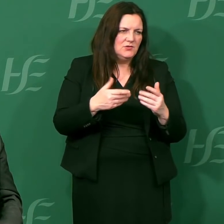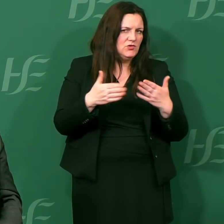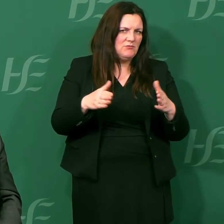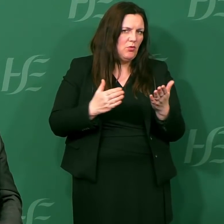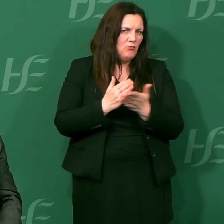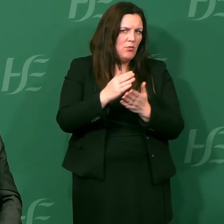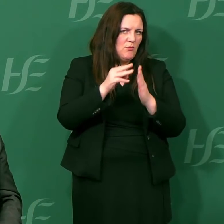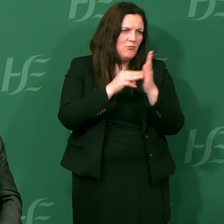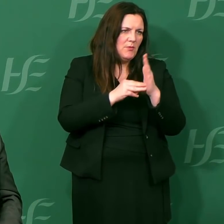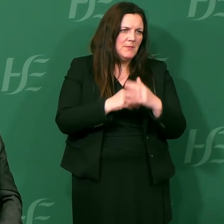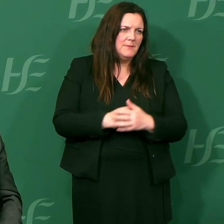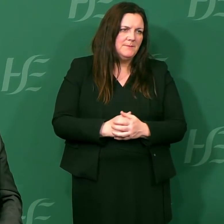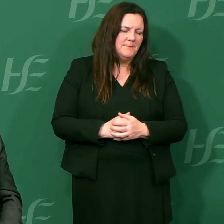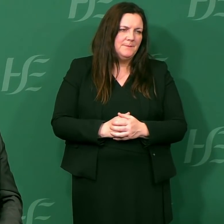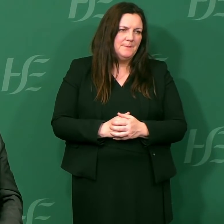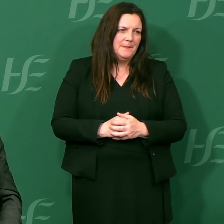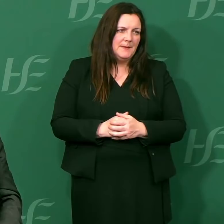programme.